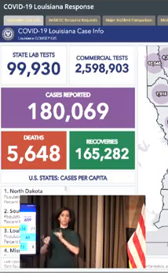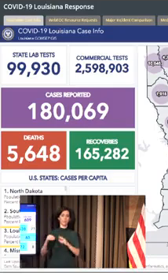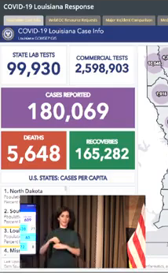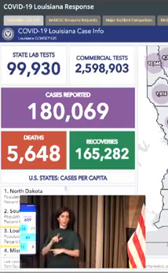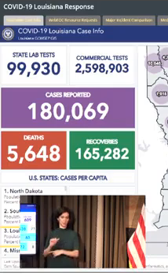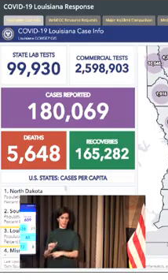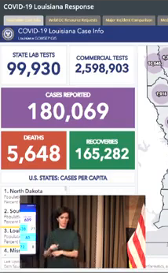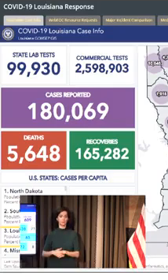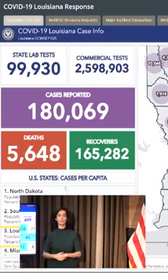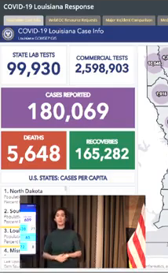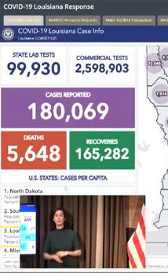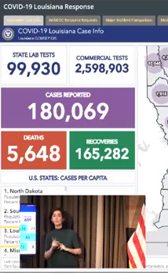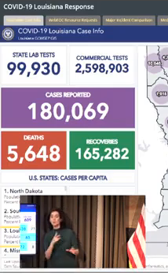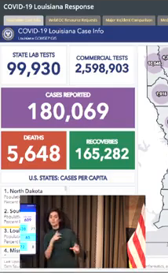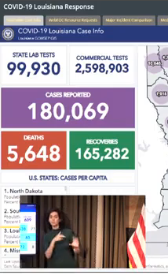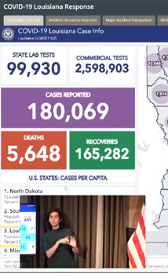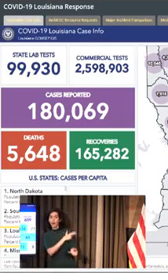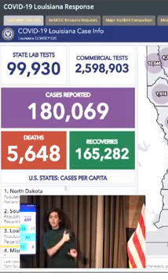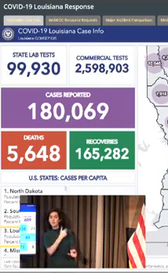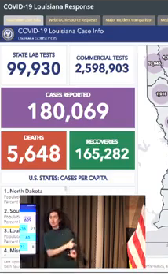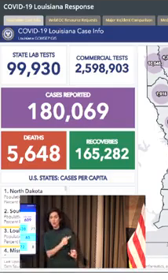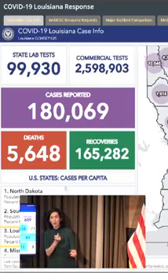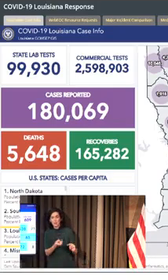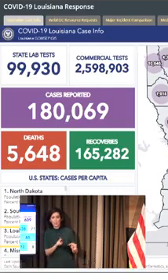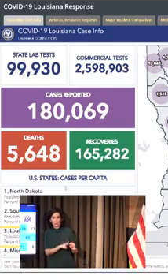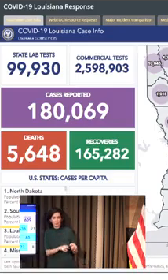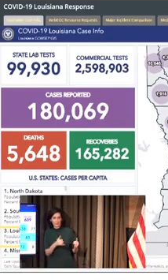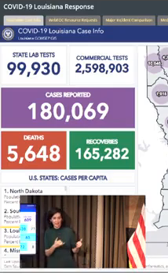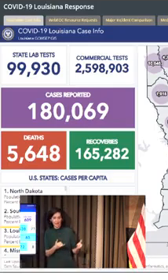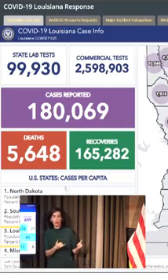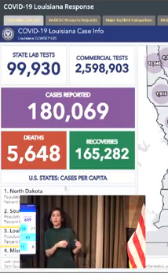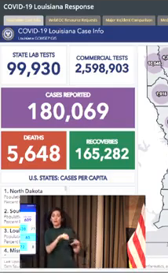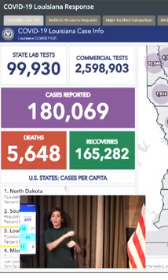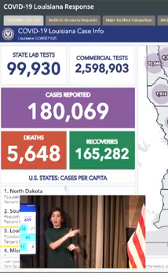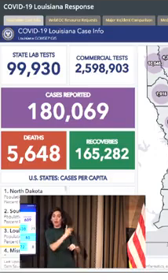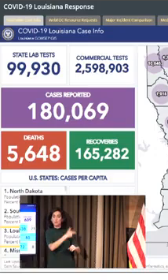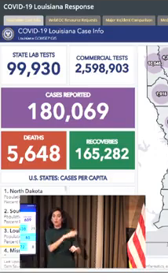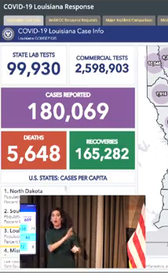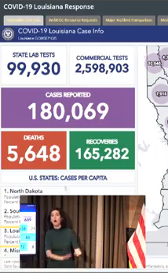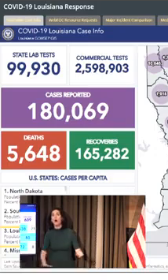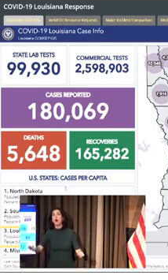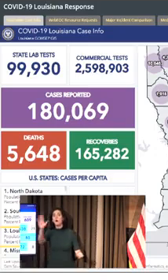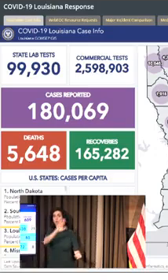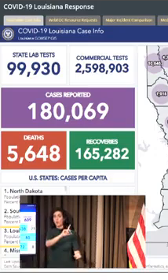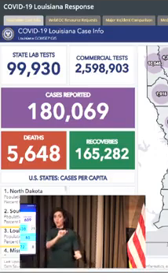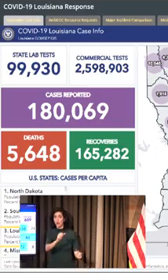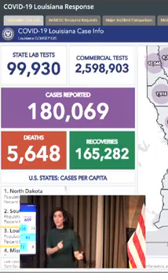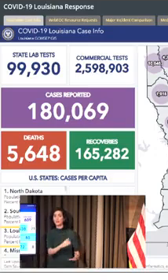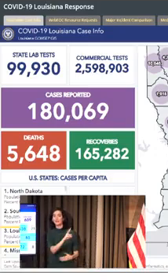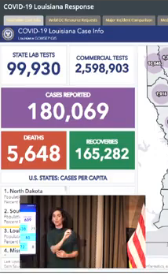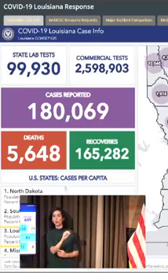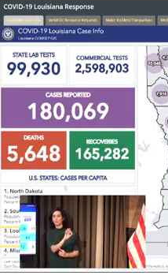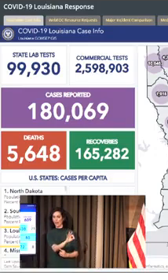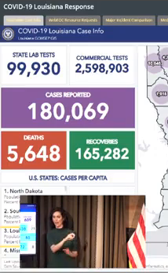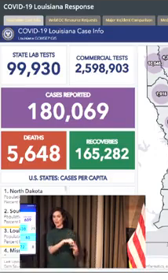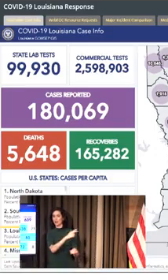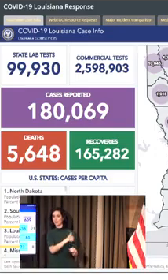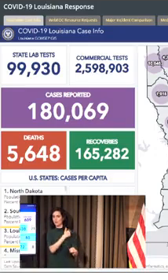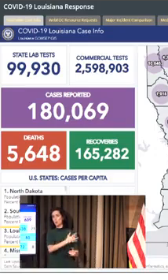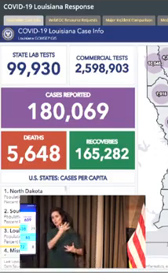Hospitalizations have increased slightly again today. We have 609 individuals across the state of Louisiana hospitalized with